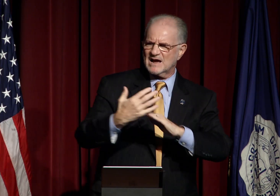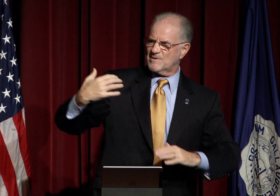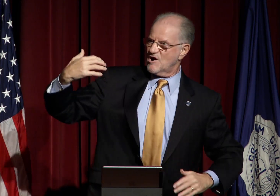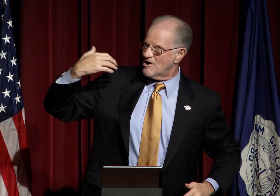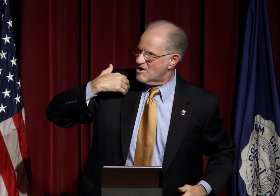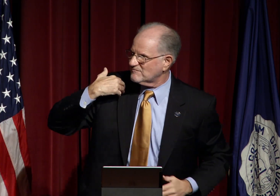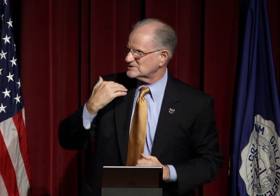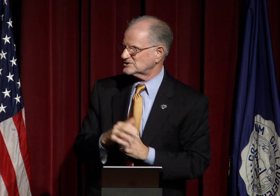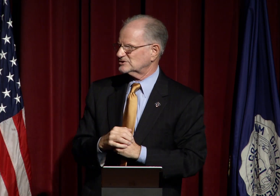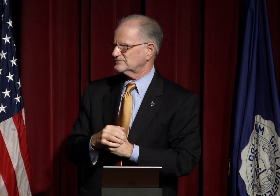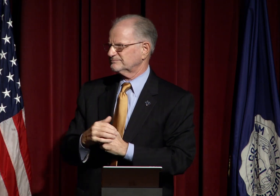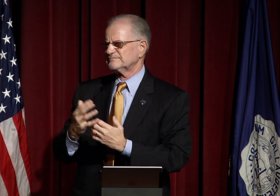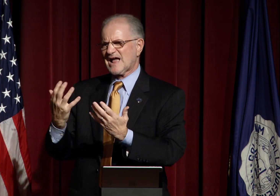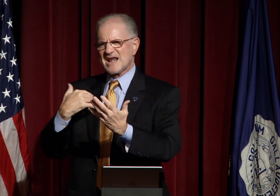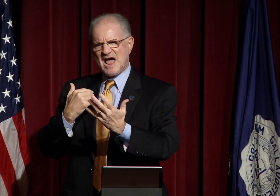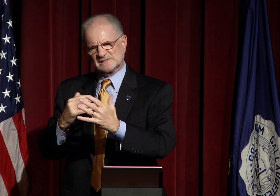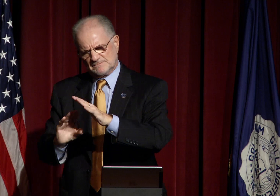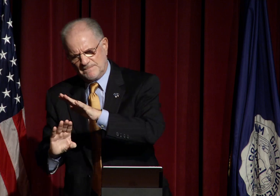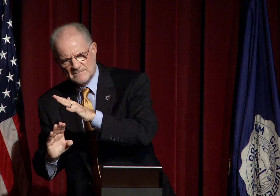for Vocational Rehabilitation,